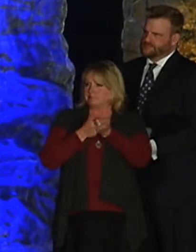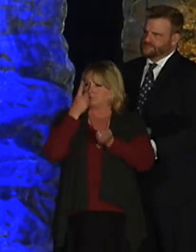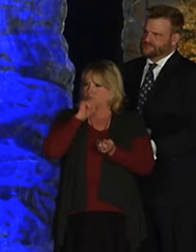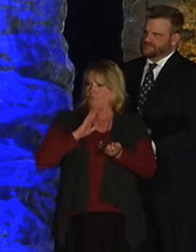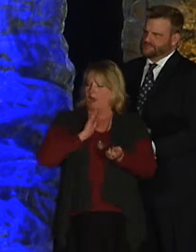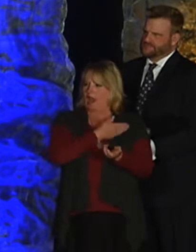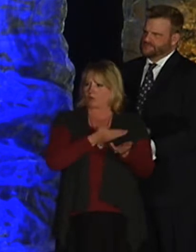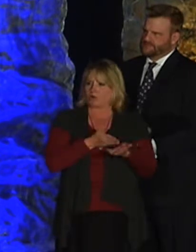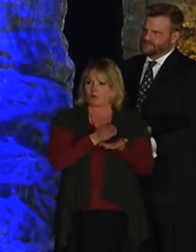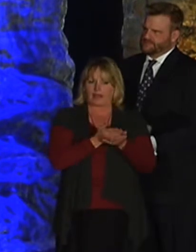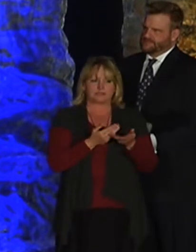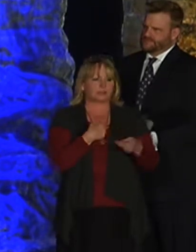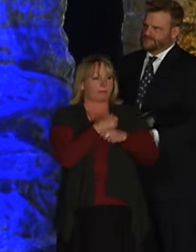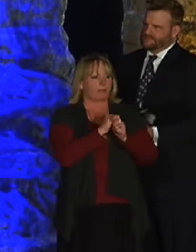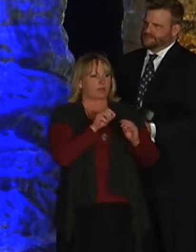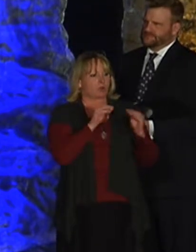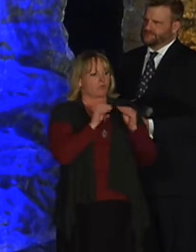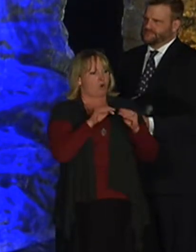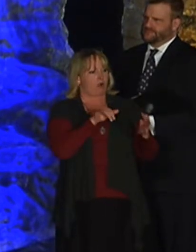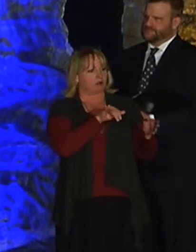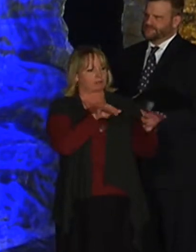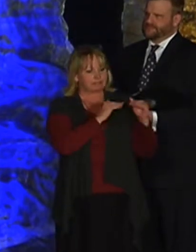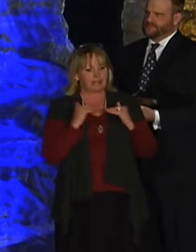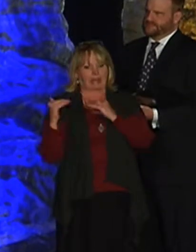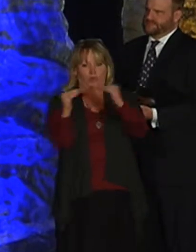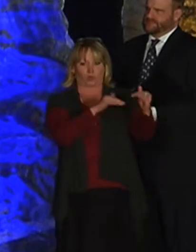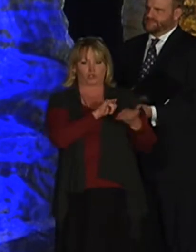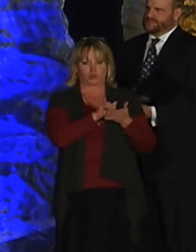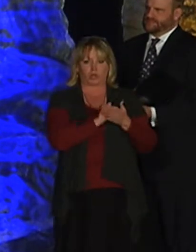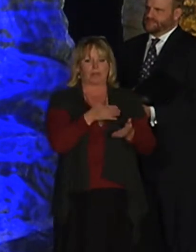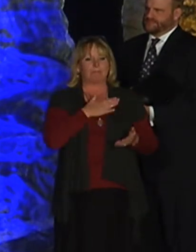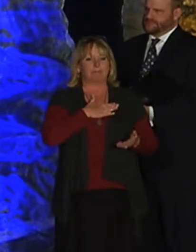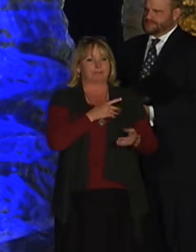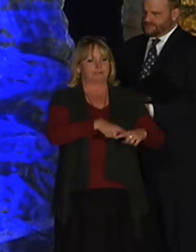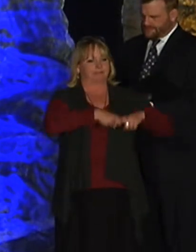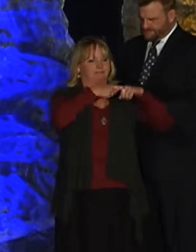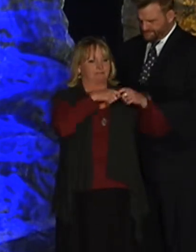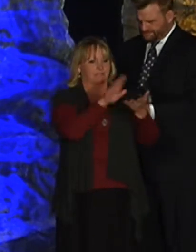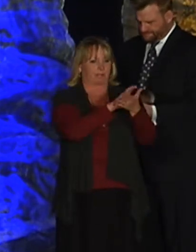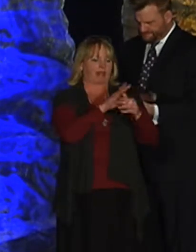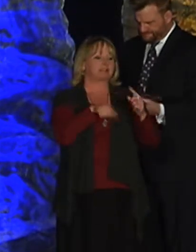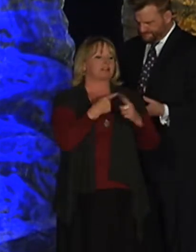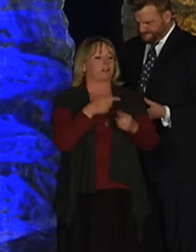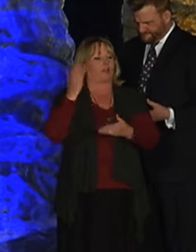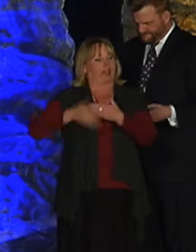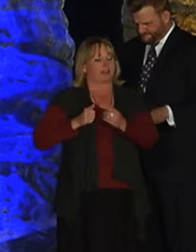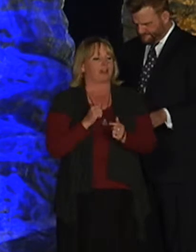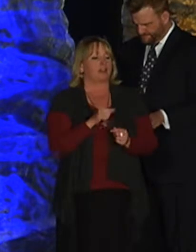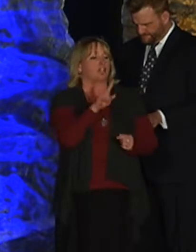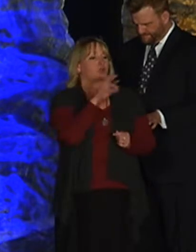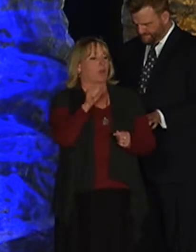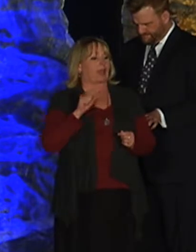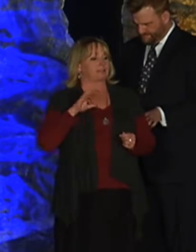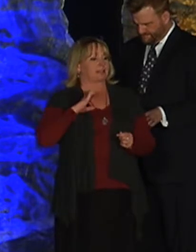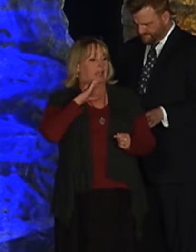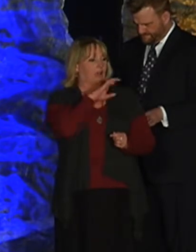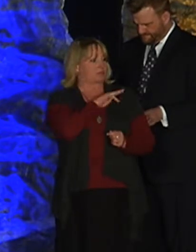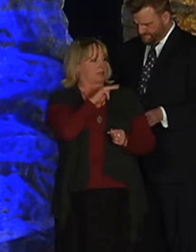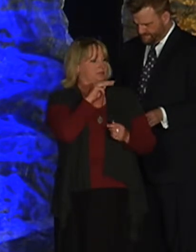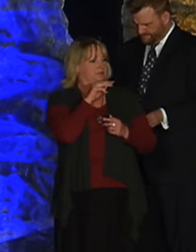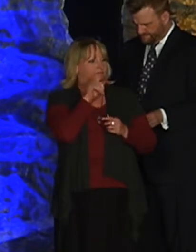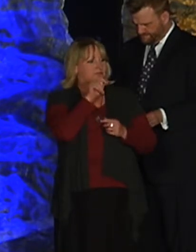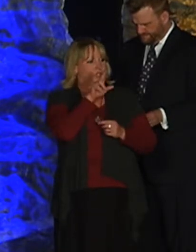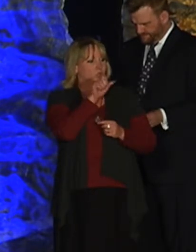rights creates a more equal New York. And please hold your applause till the end. U.S. Congresswoman Louise